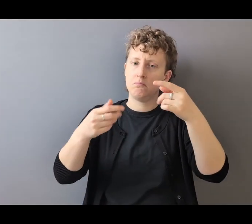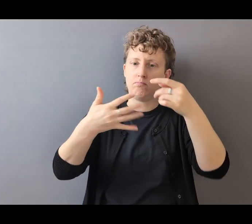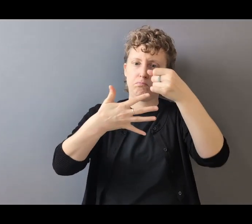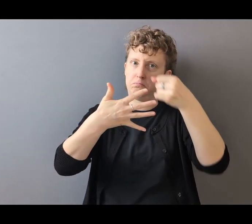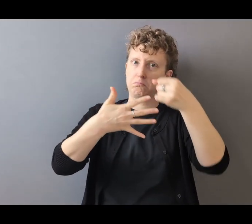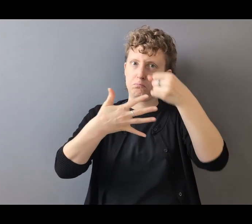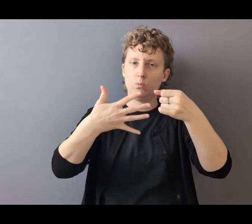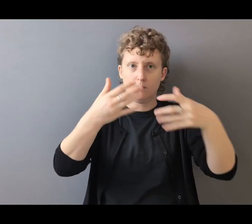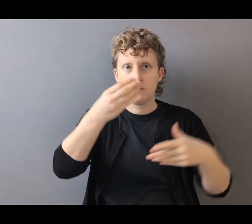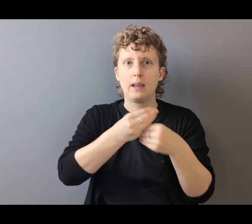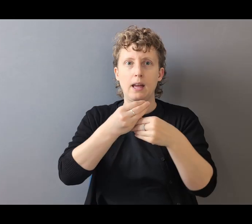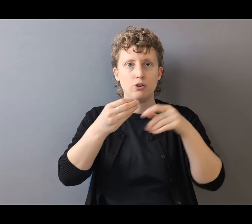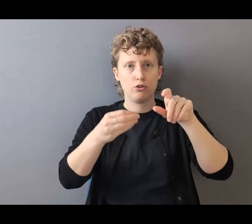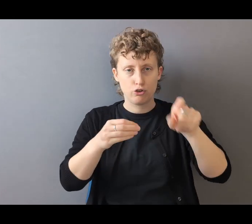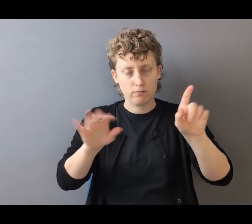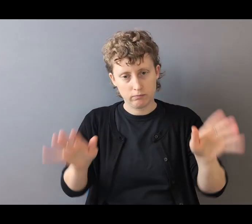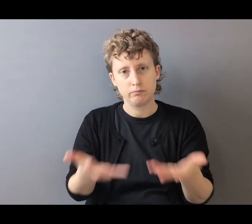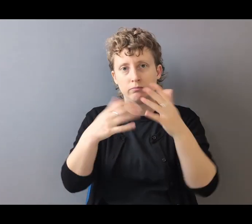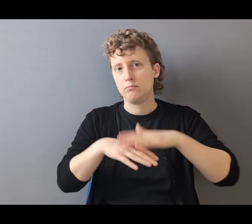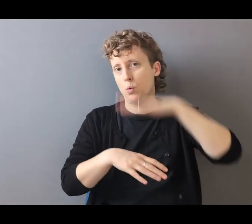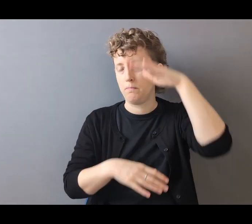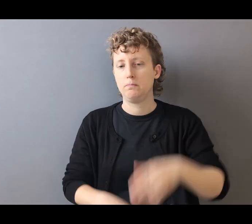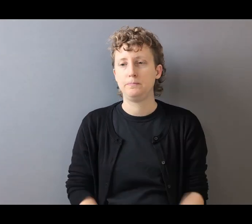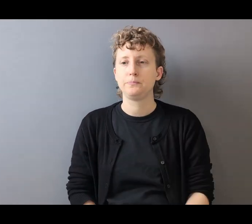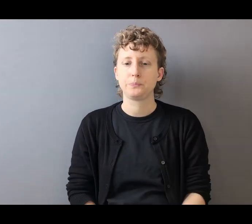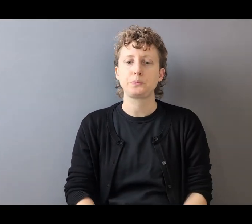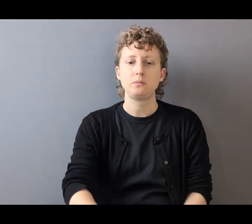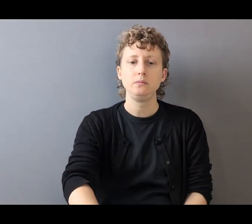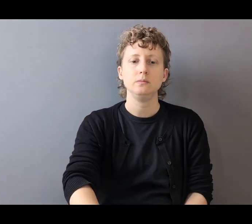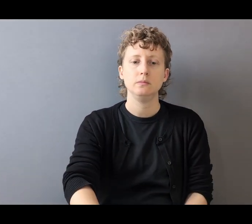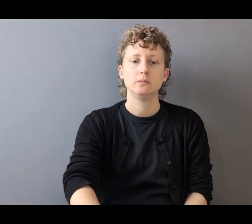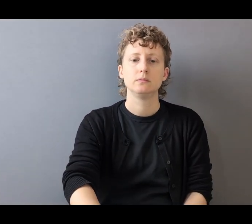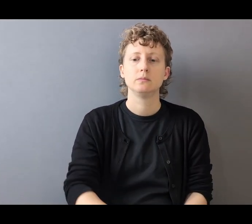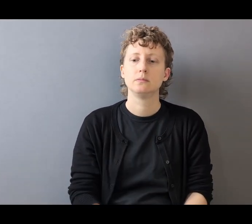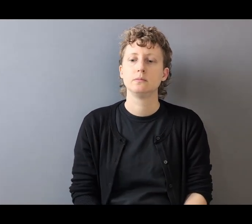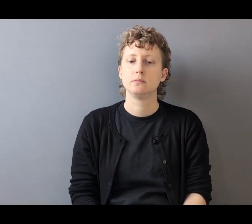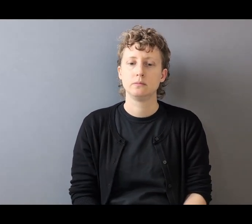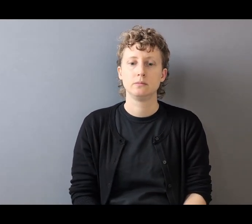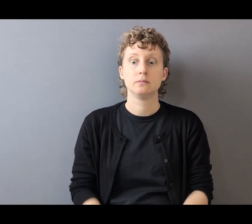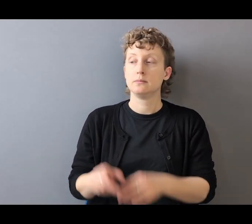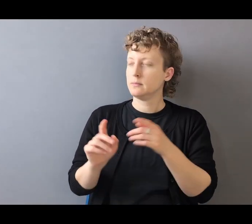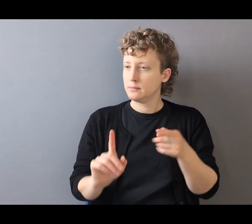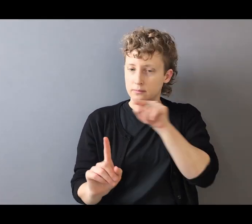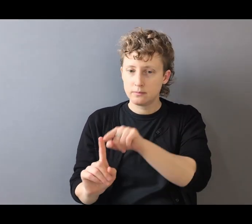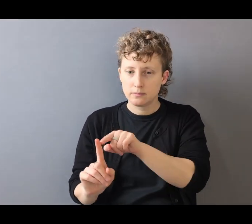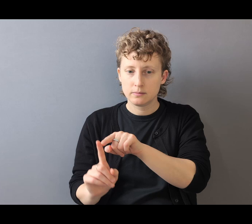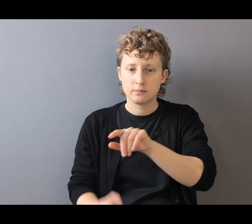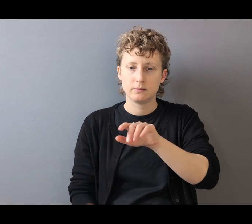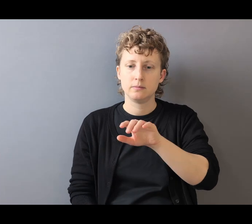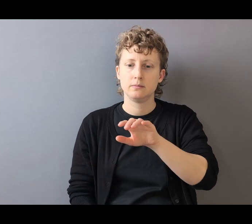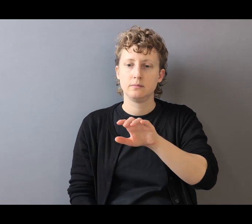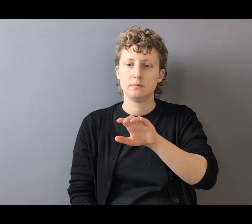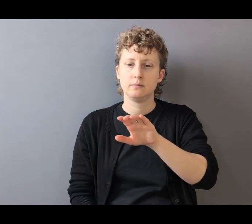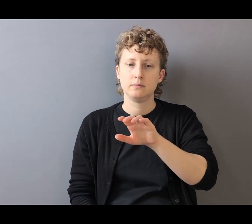do more of. So I like that idea. And Biljana, what do you think? How can we best support the accessibility